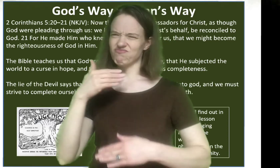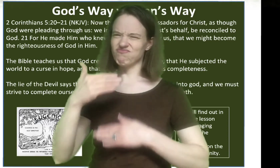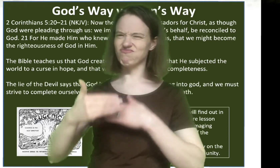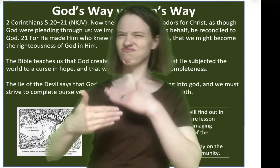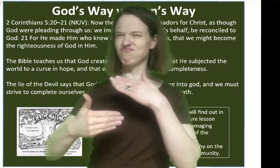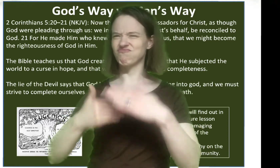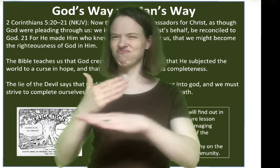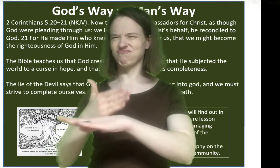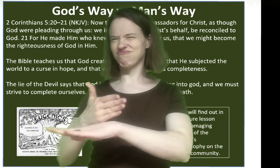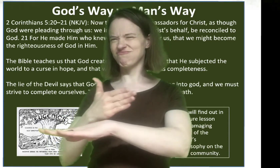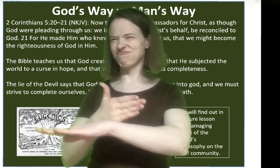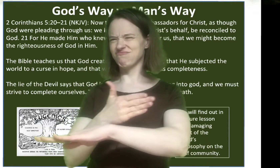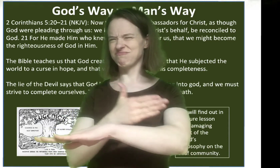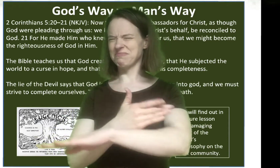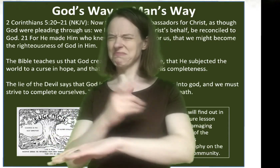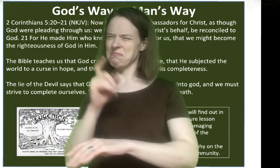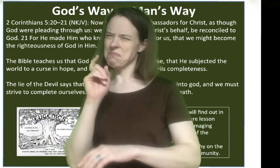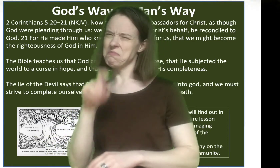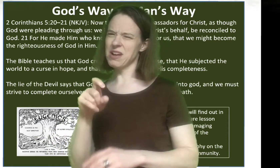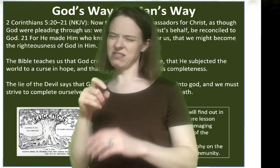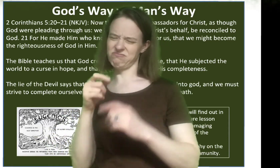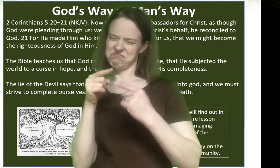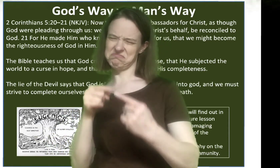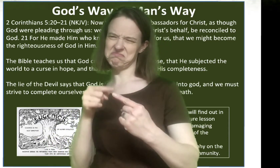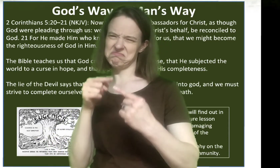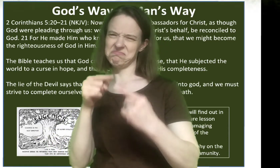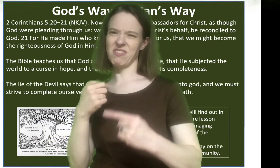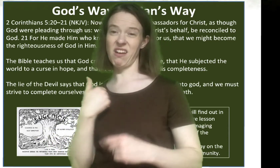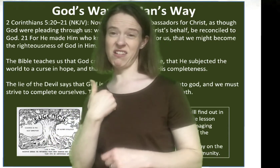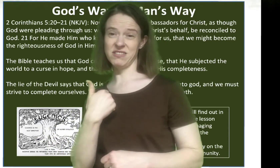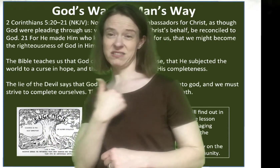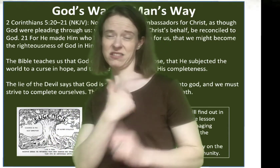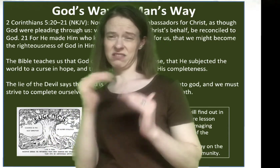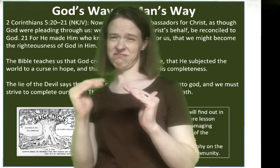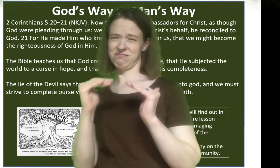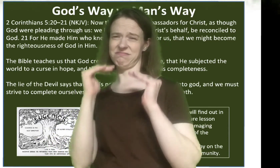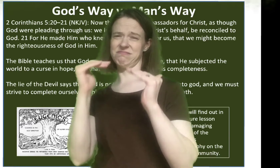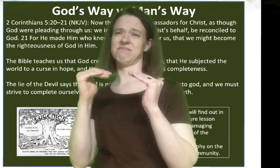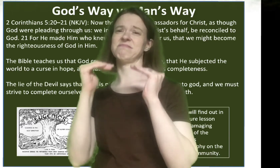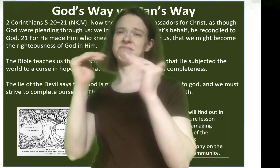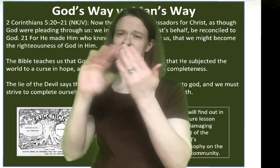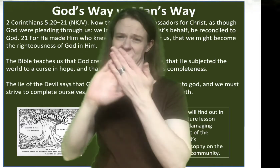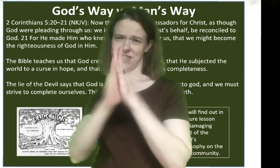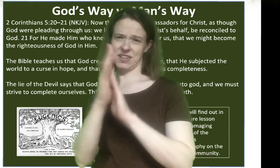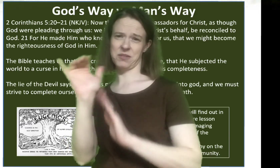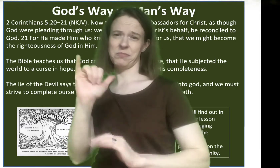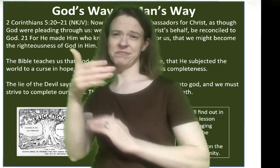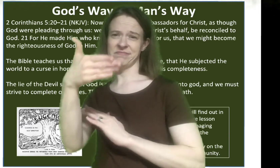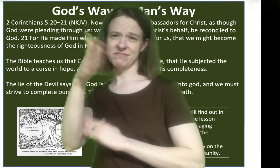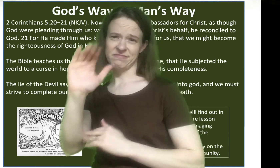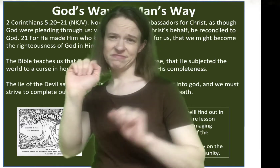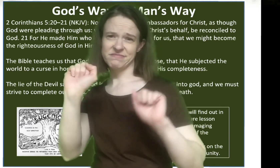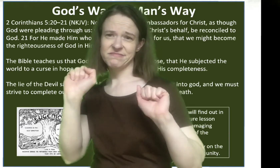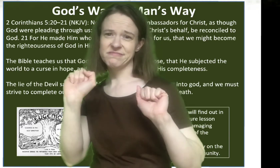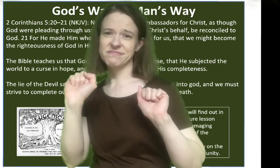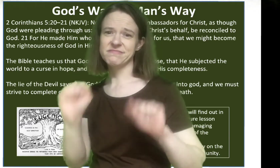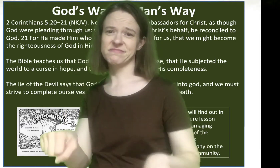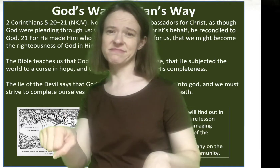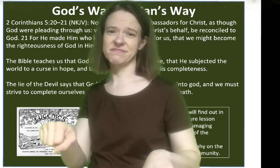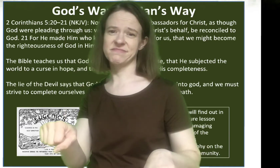We are progressing and improving, and we must strive to advance ourselves and become like